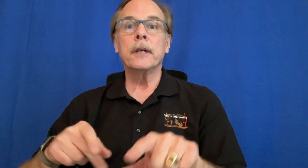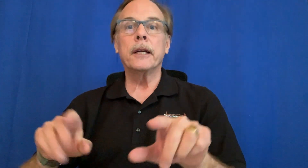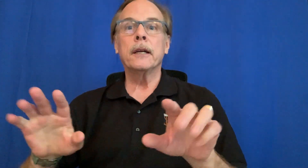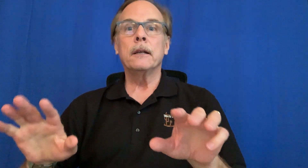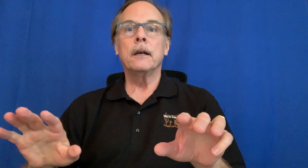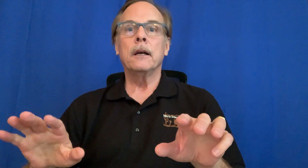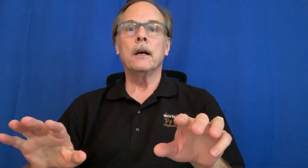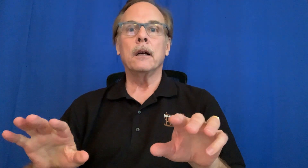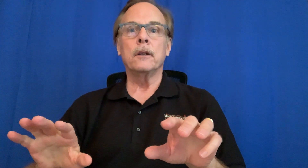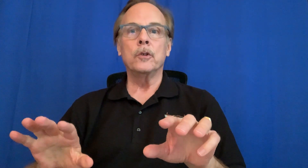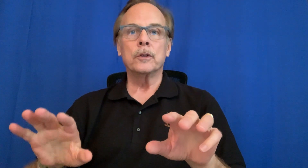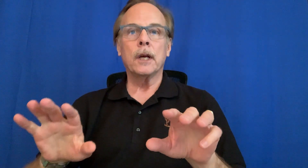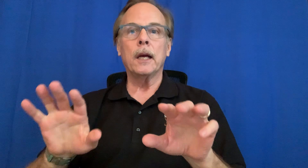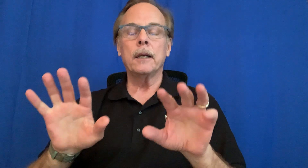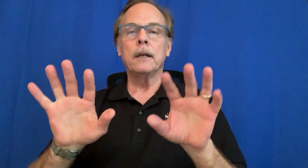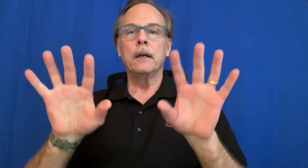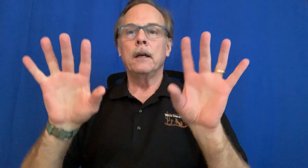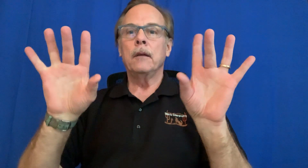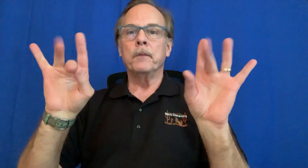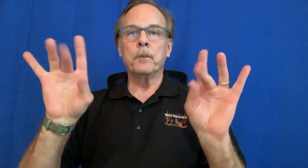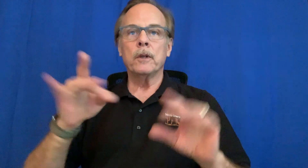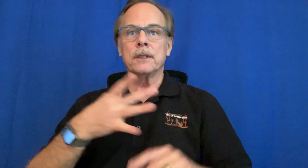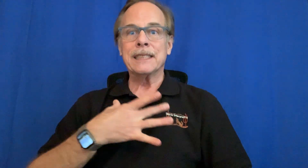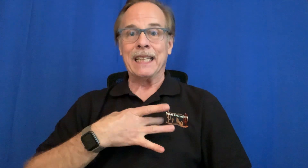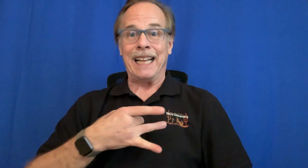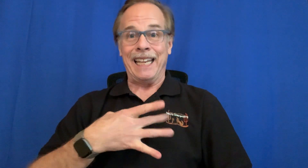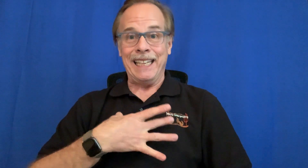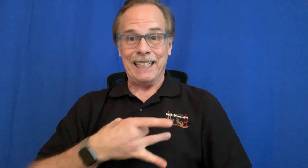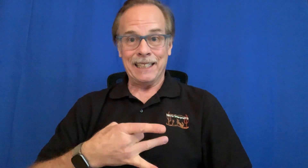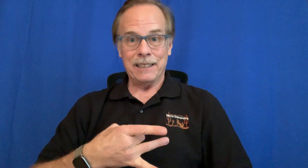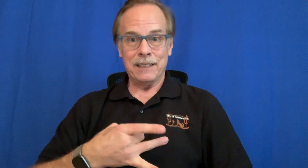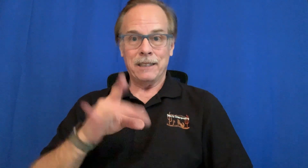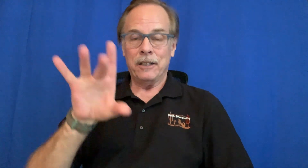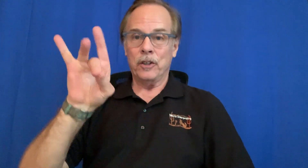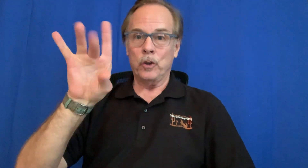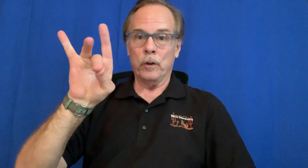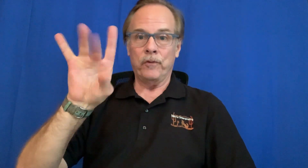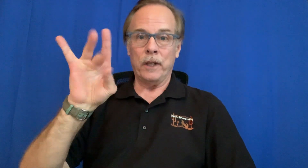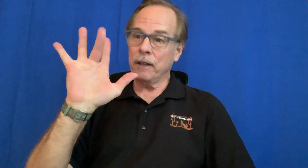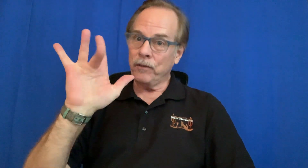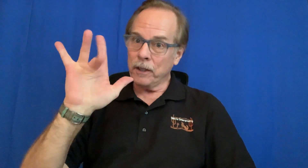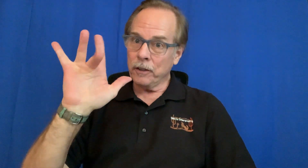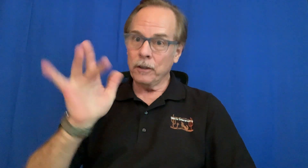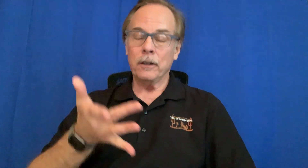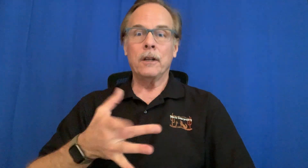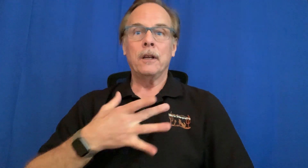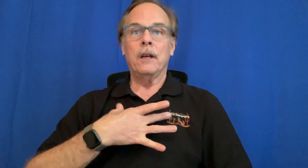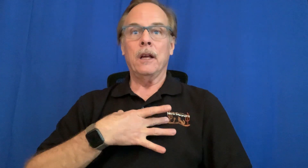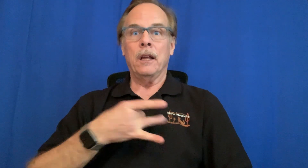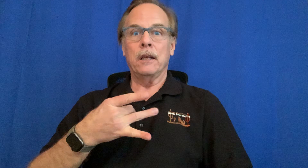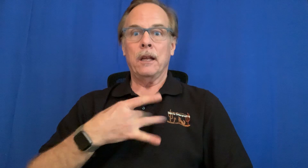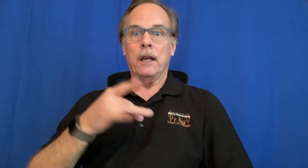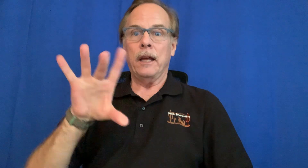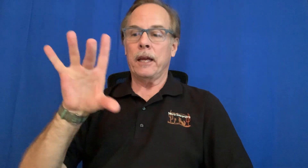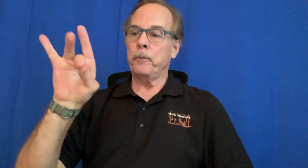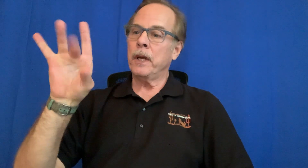Interesting, new sign. Remember, this is like your feeling finger and